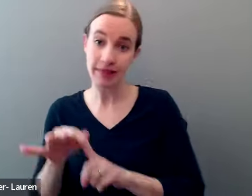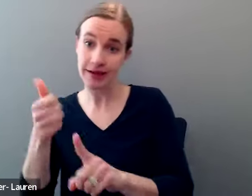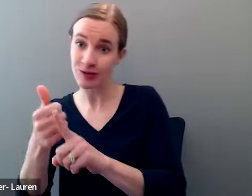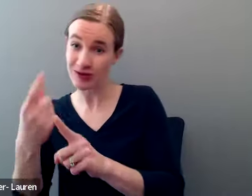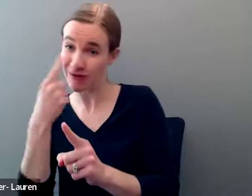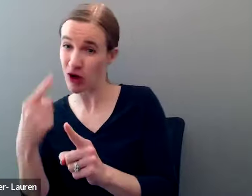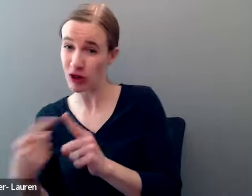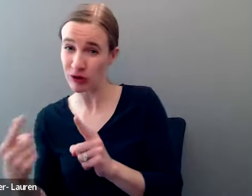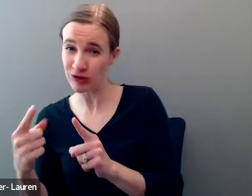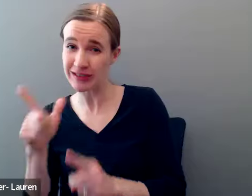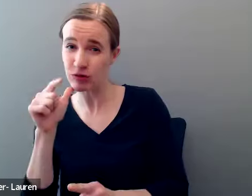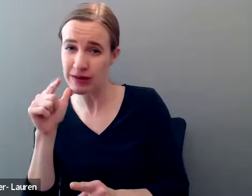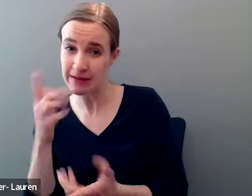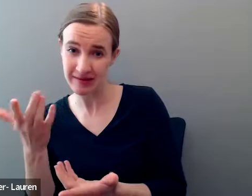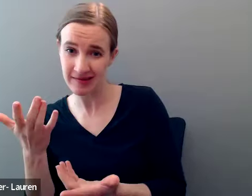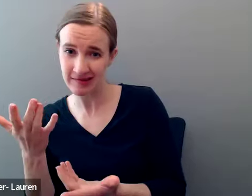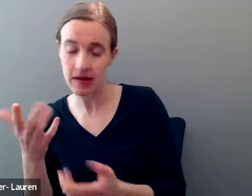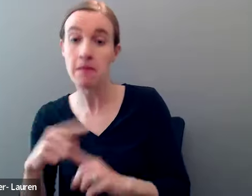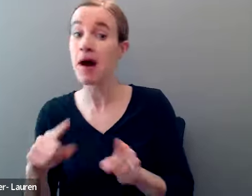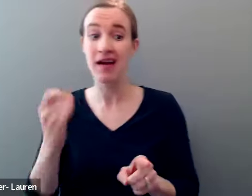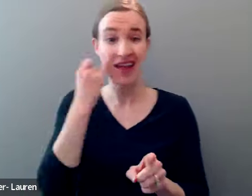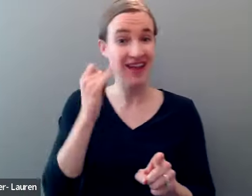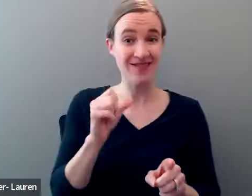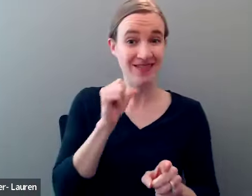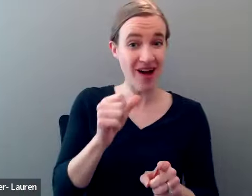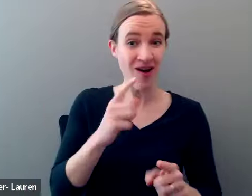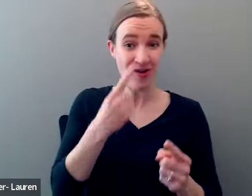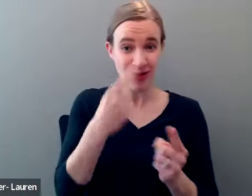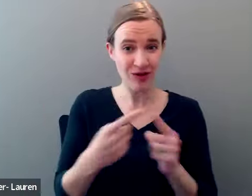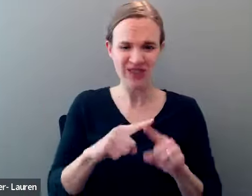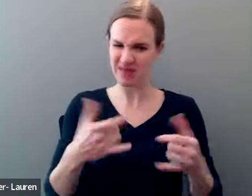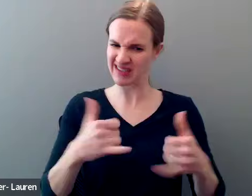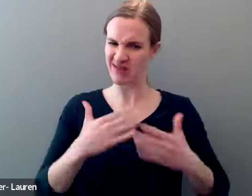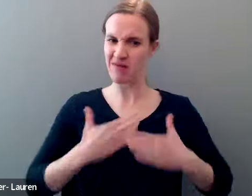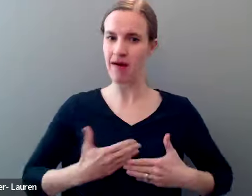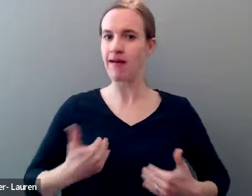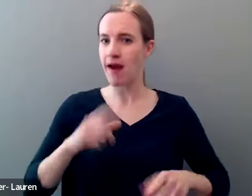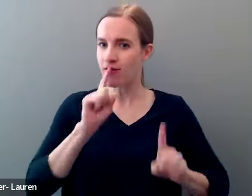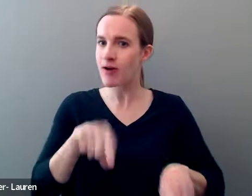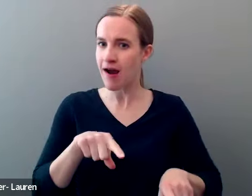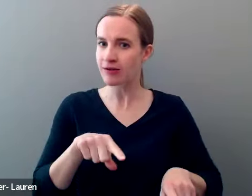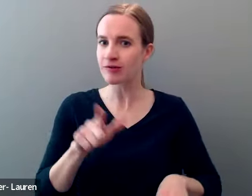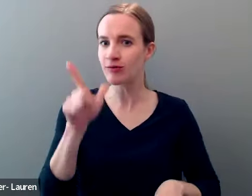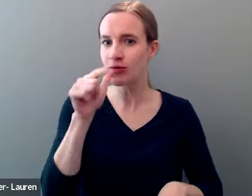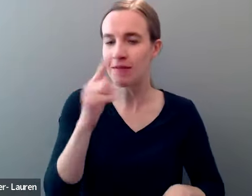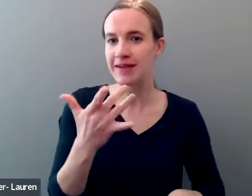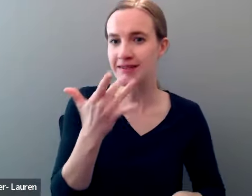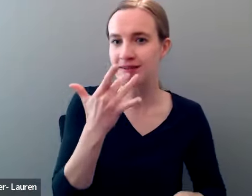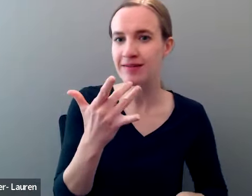And so the same thing happens, whether you're in danger or not. We have